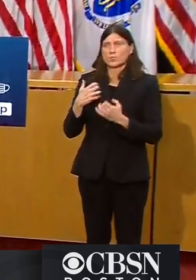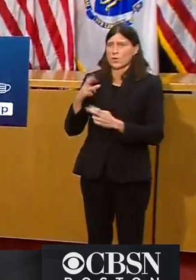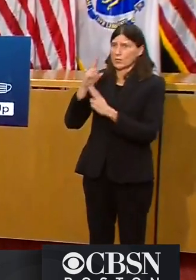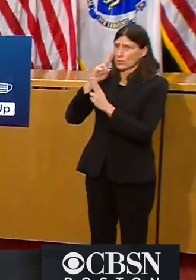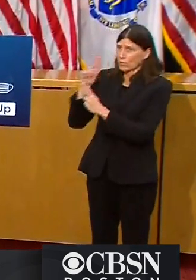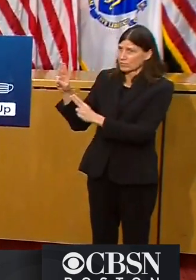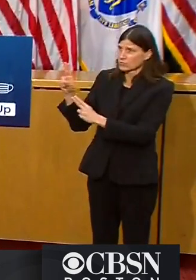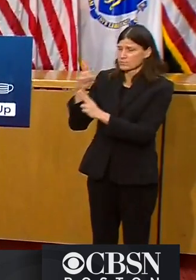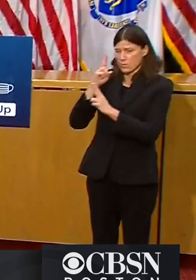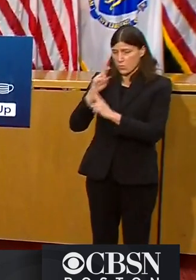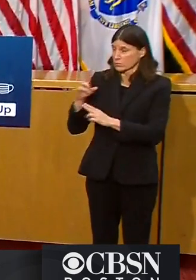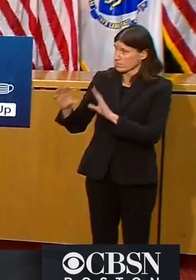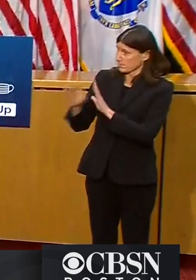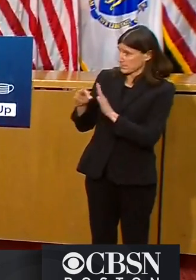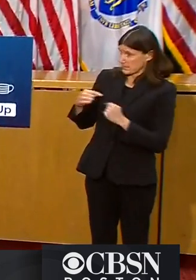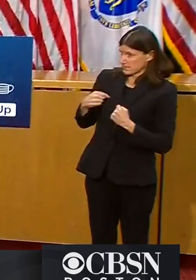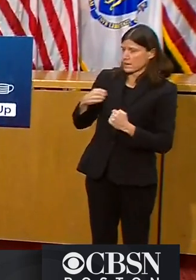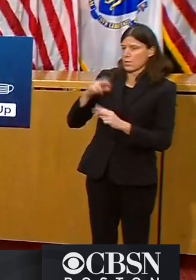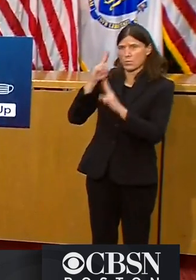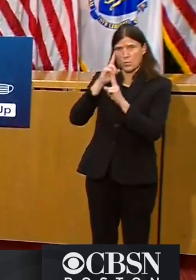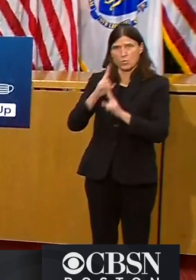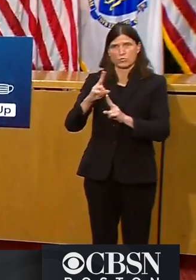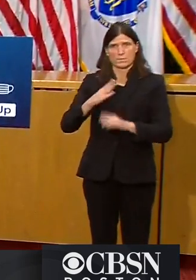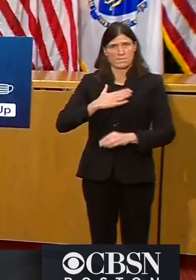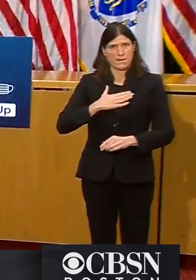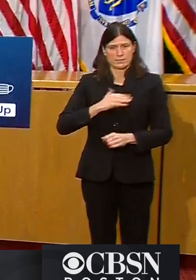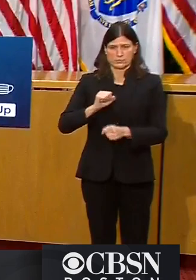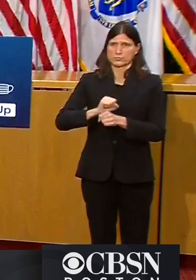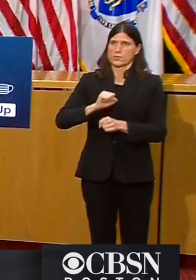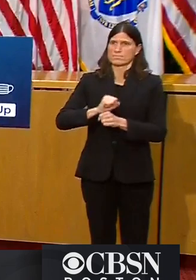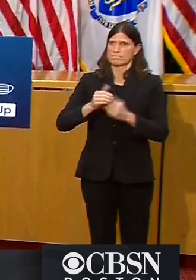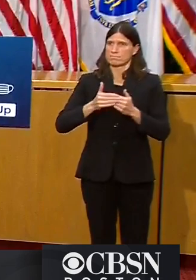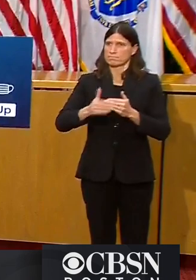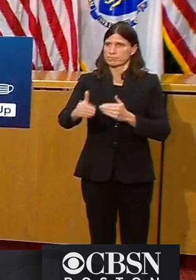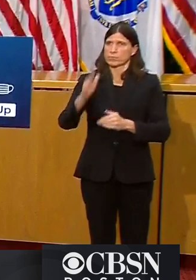working as hard as I can to do the best that I can by the Commonwealth of Massachusetts.